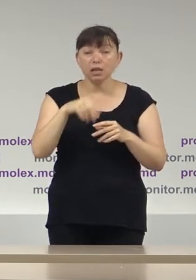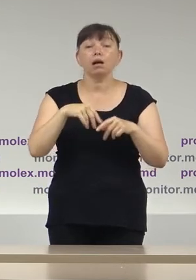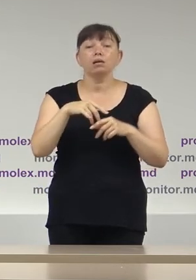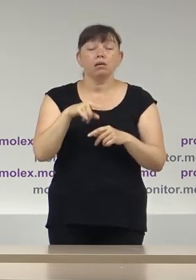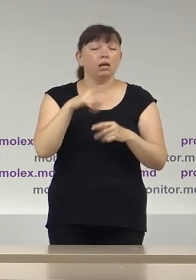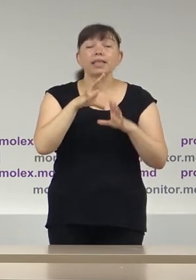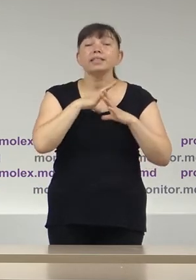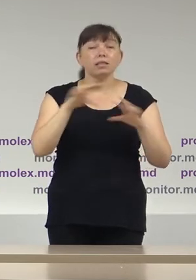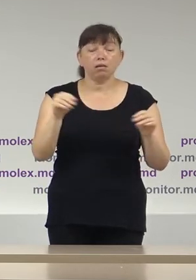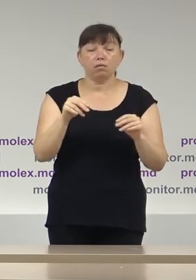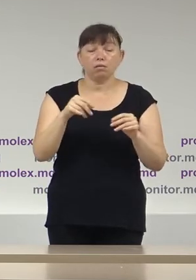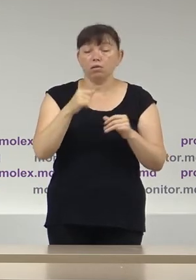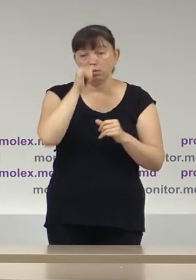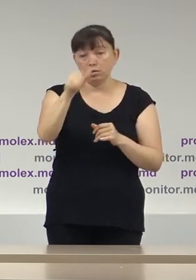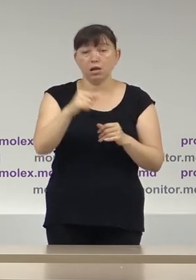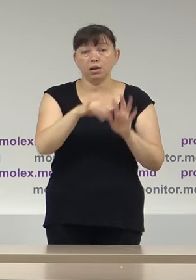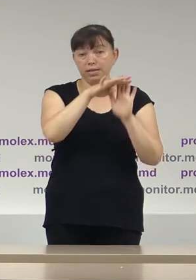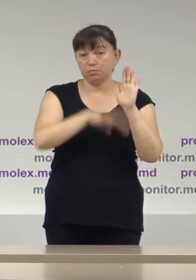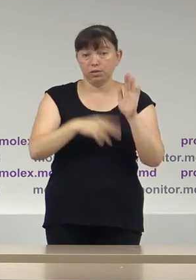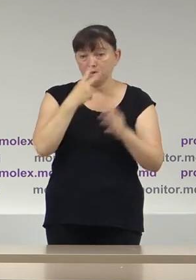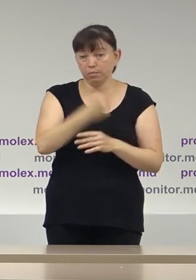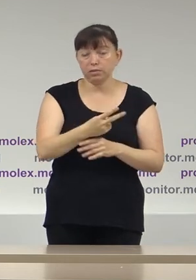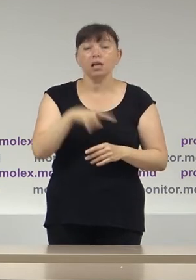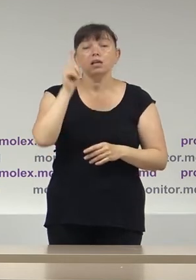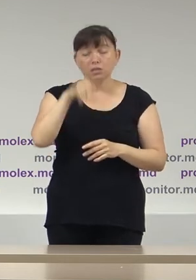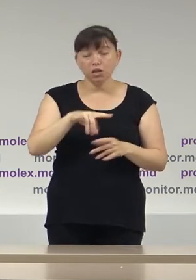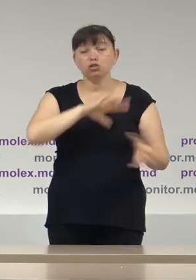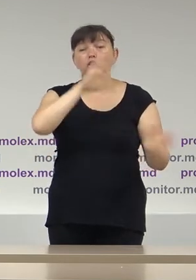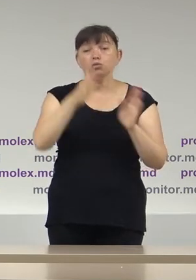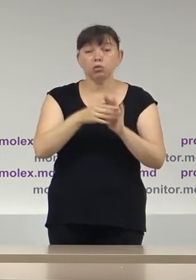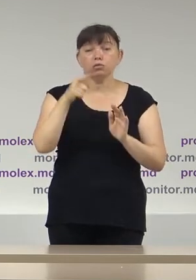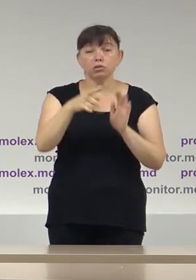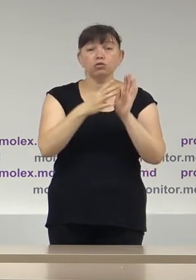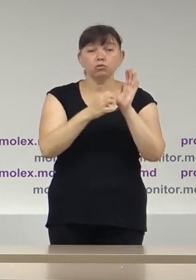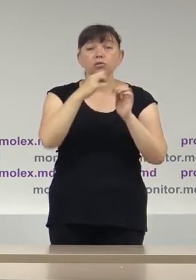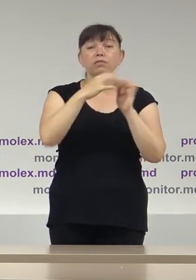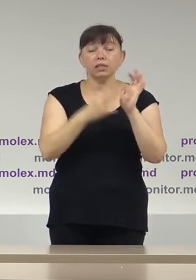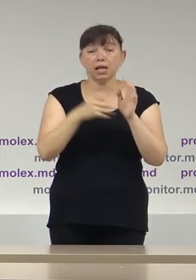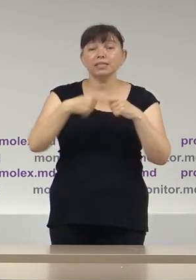rolls. Or, in other words, in 20% of polling stations, we did not have